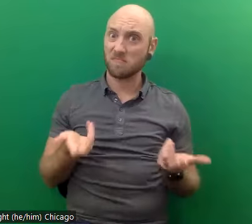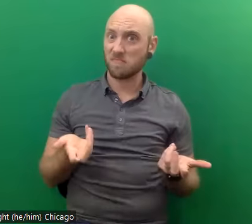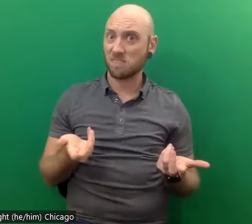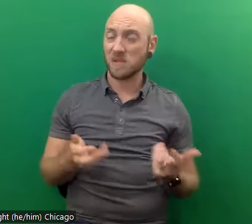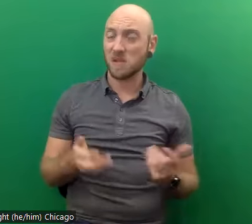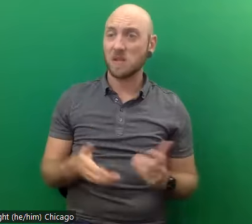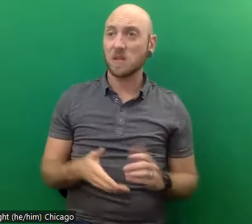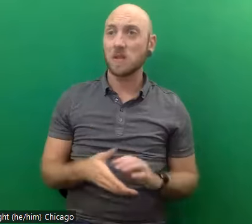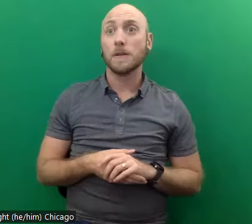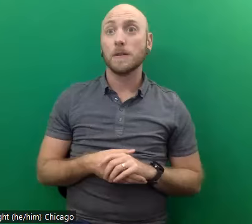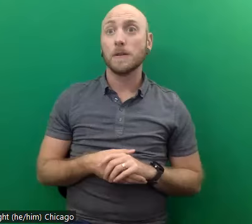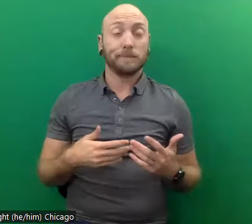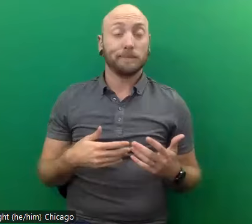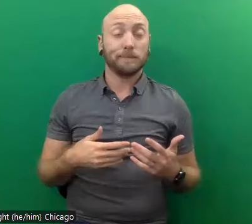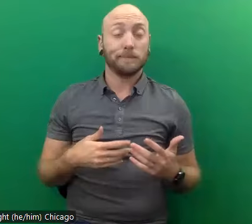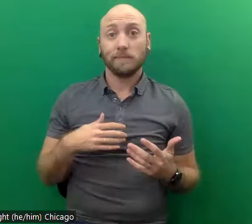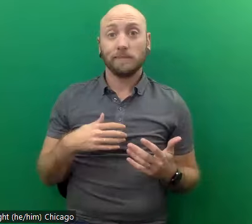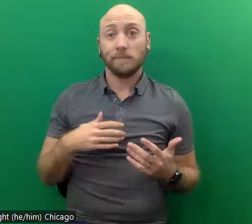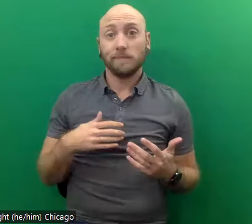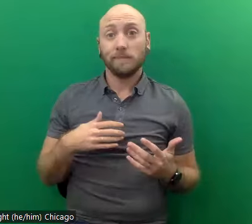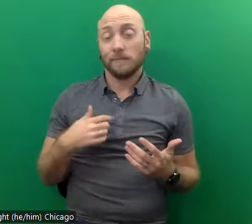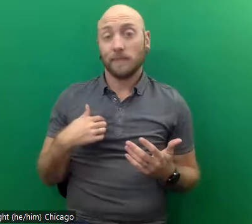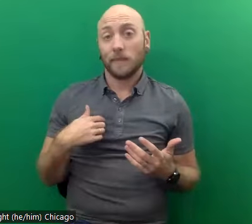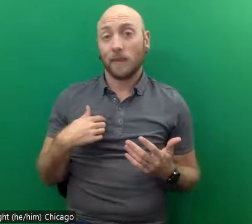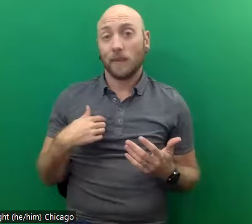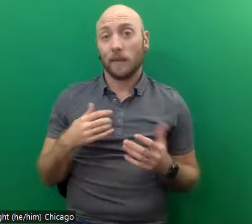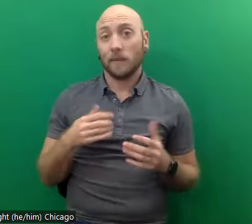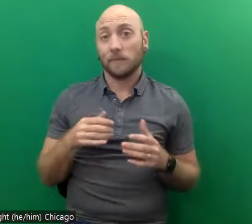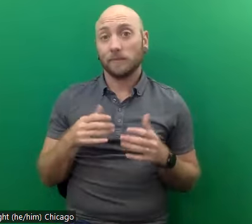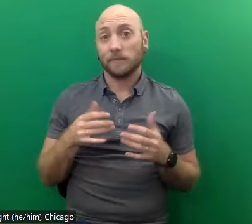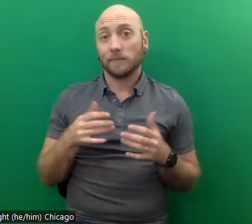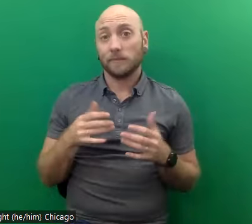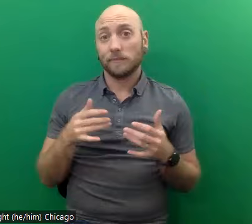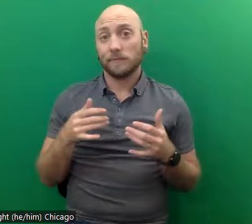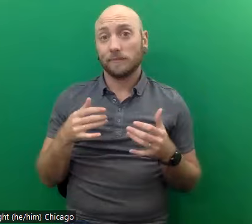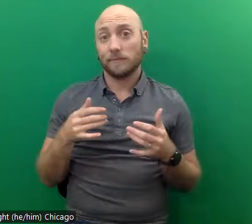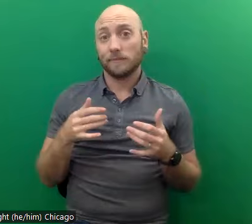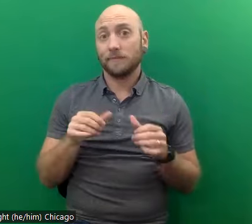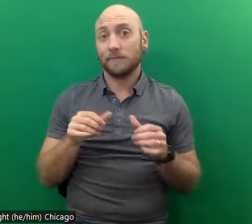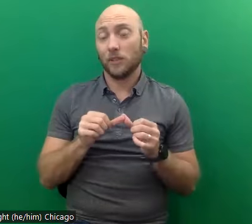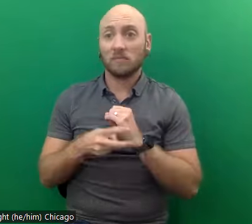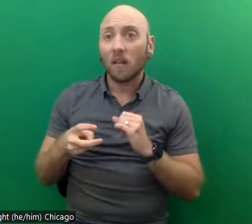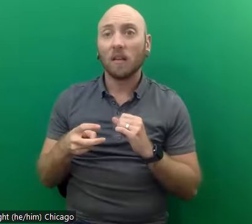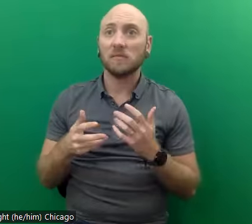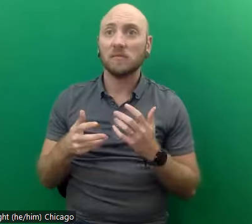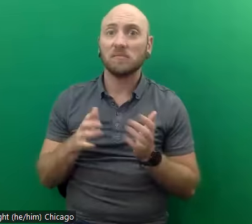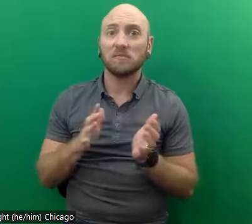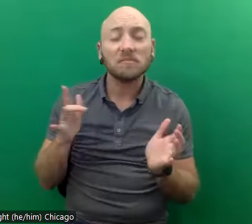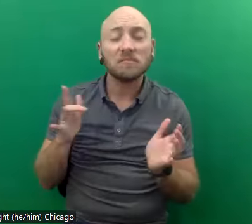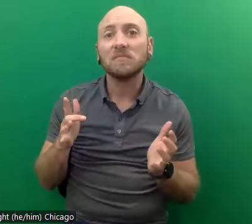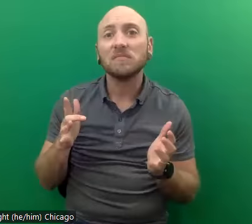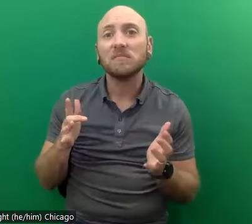So I just kept doing what I'm doing. And I just kept robbing and I kept stealing and I kept living a life